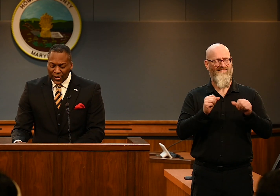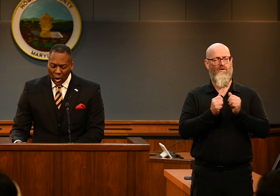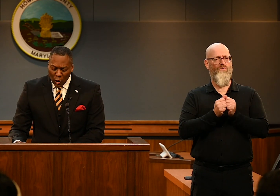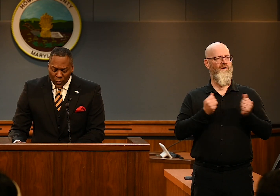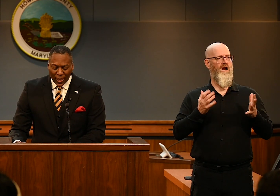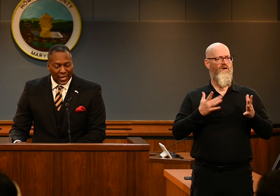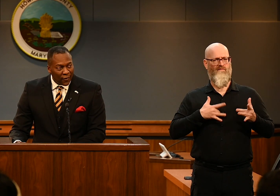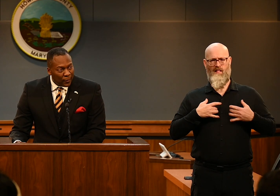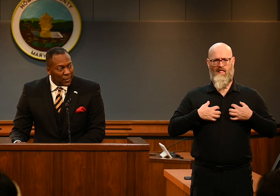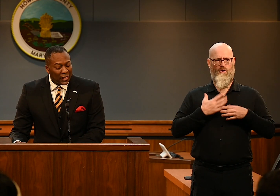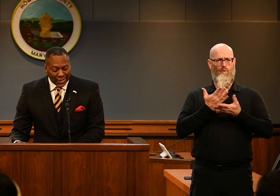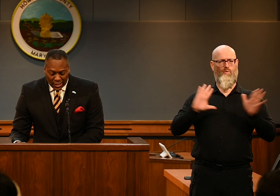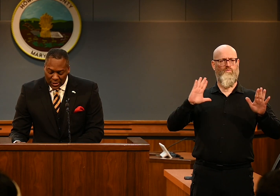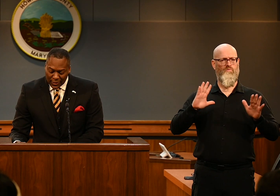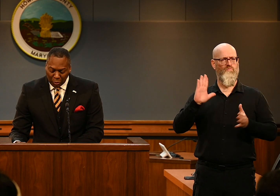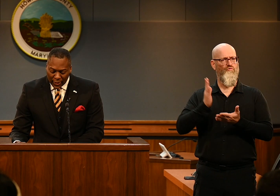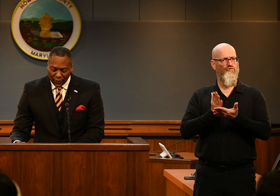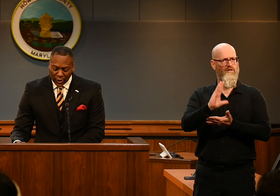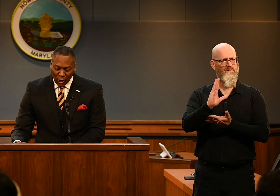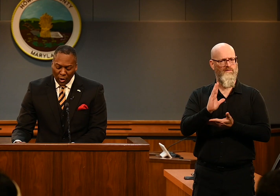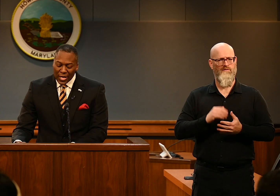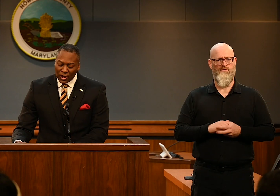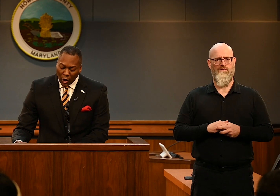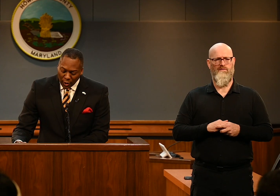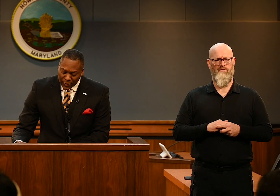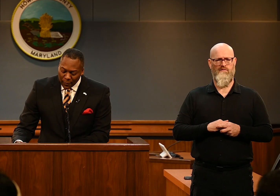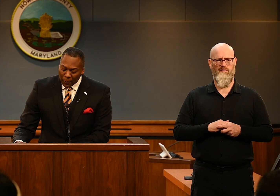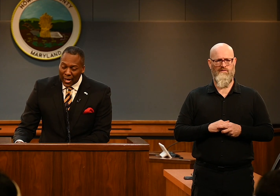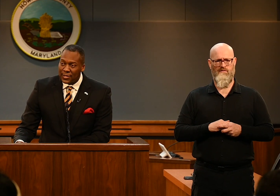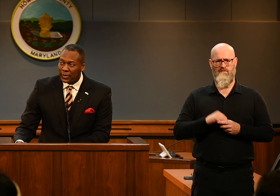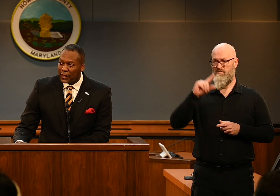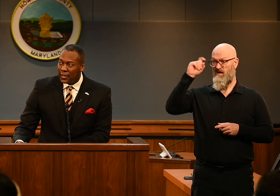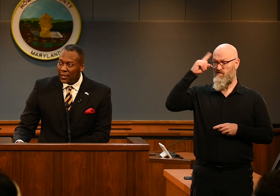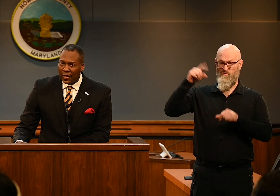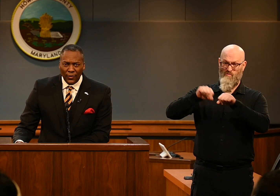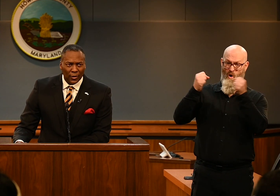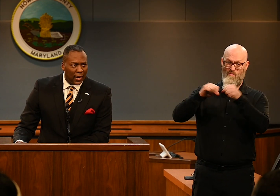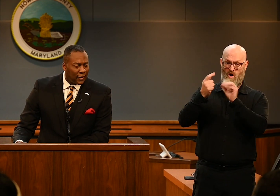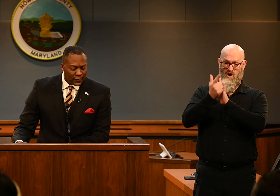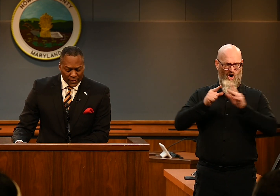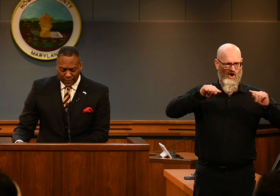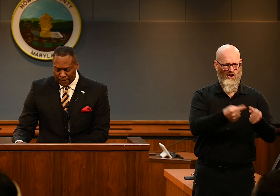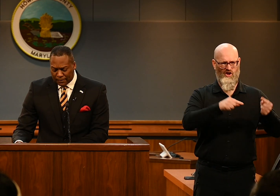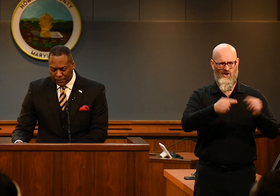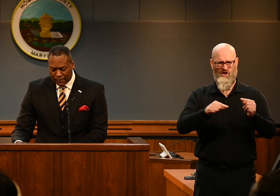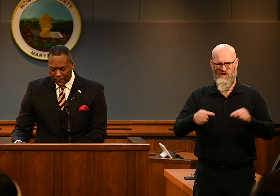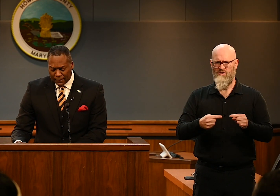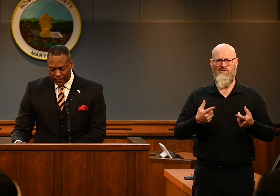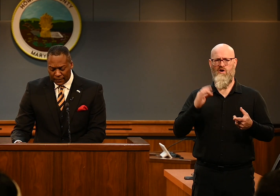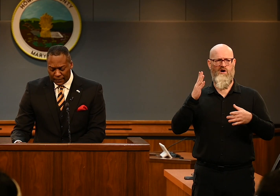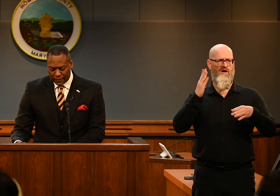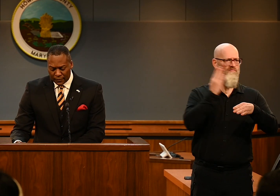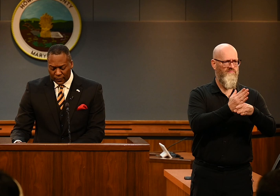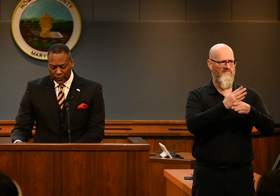fear of their own government maliciously breaking the law to harm them or possibly end their lives.